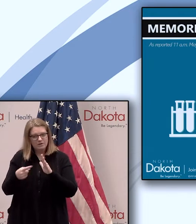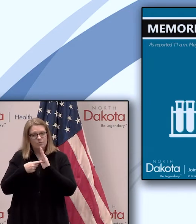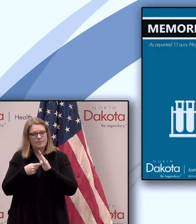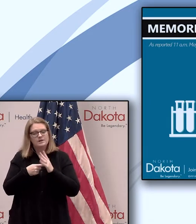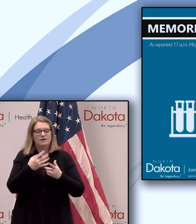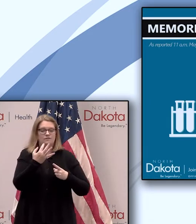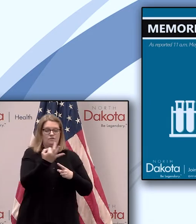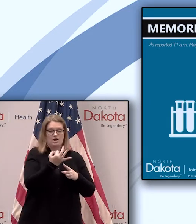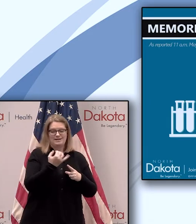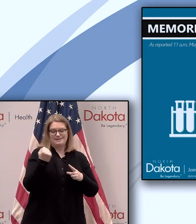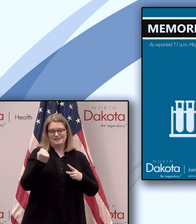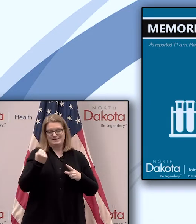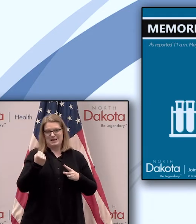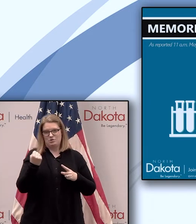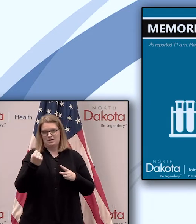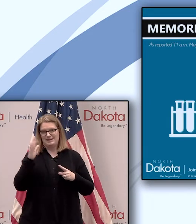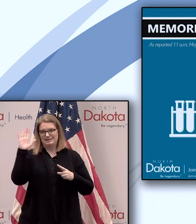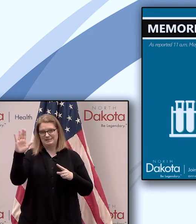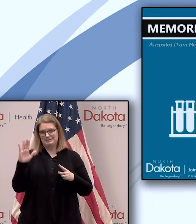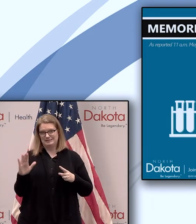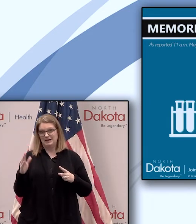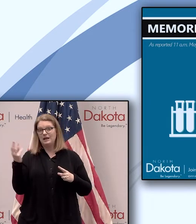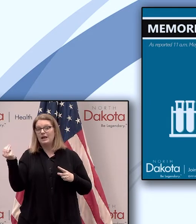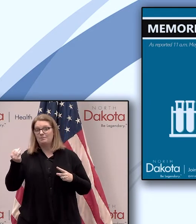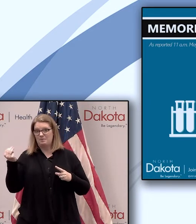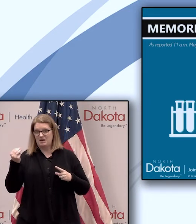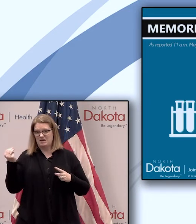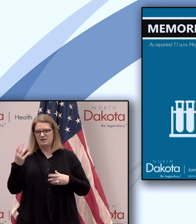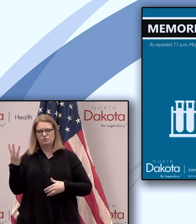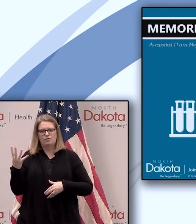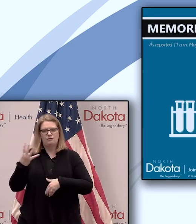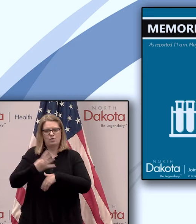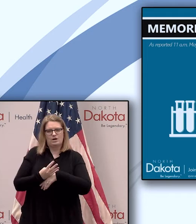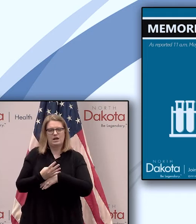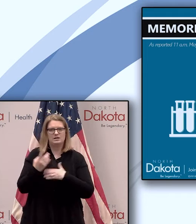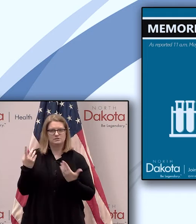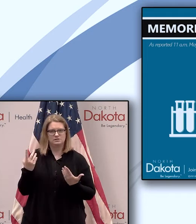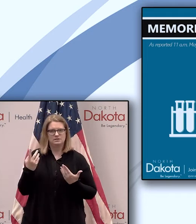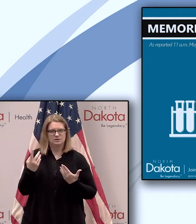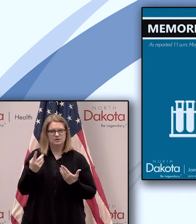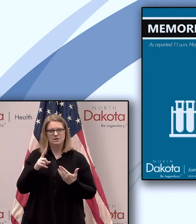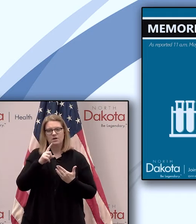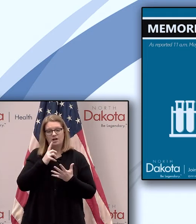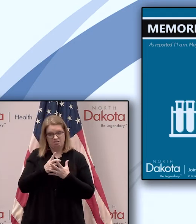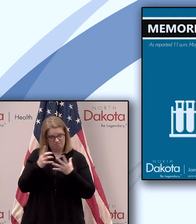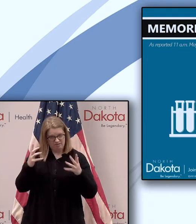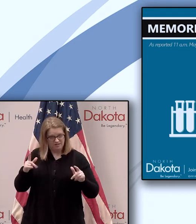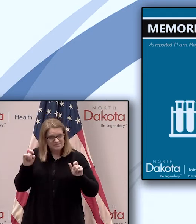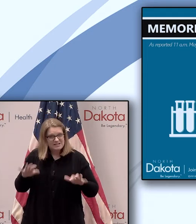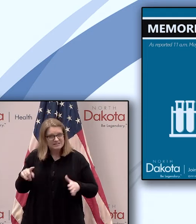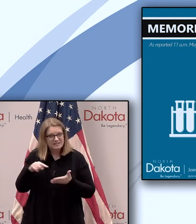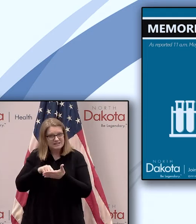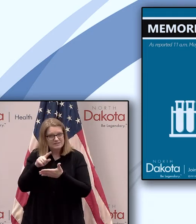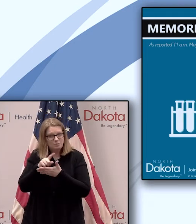tests from Friday, Saturday, Sunday, and Monday. And we had a strong weekend of testing.